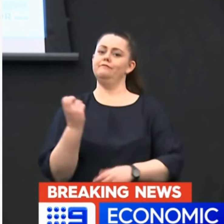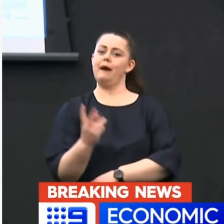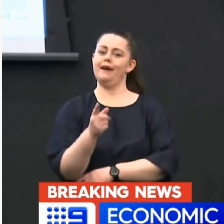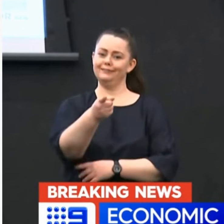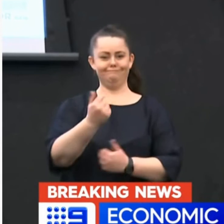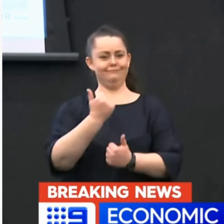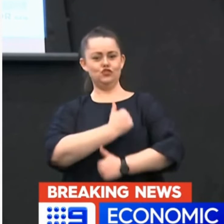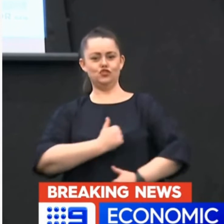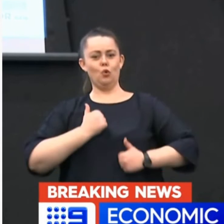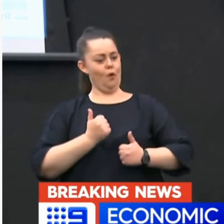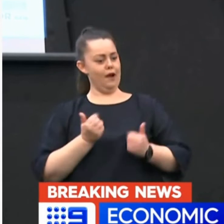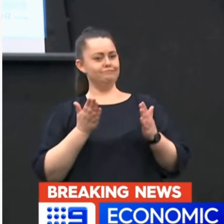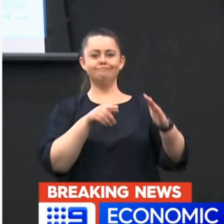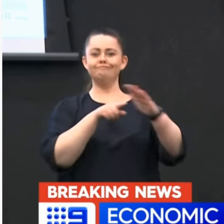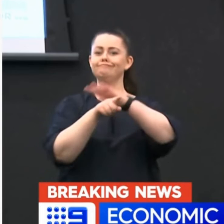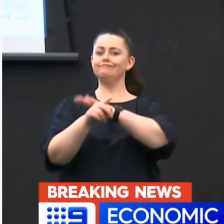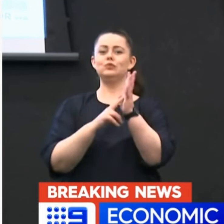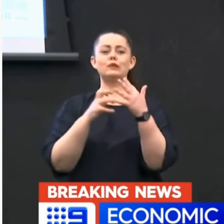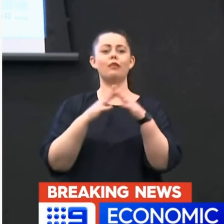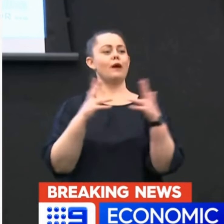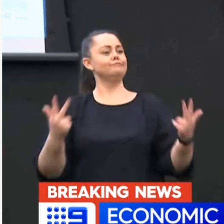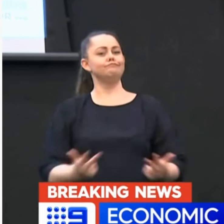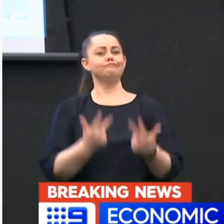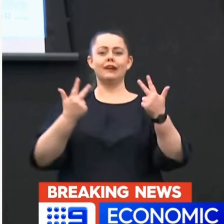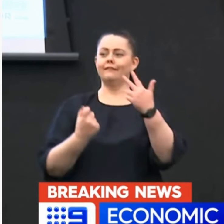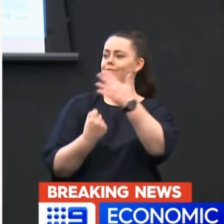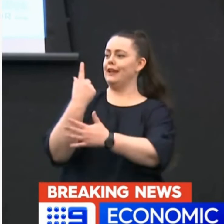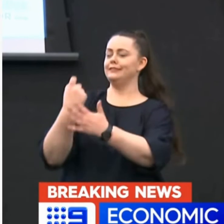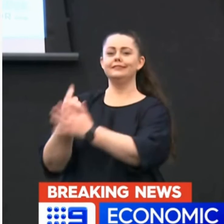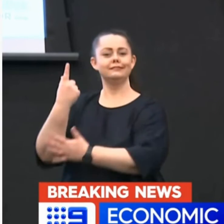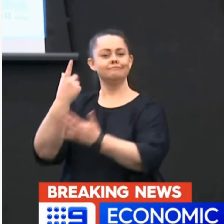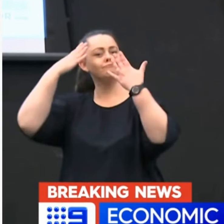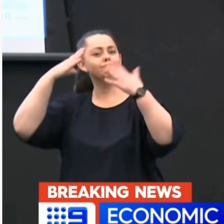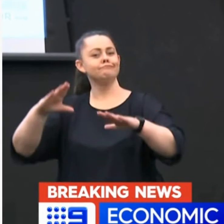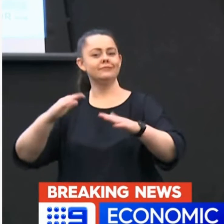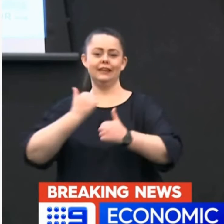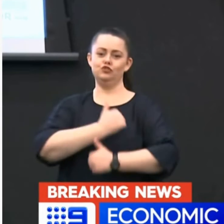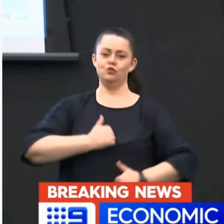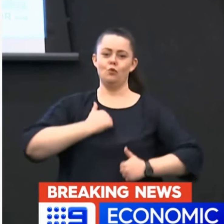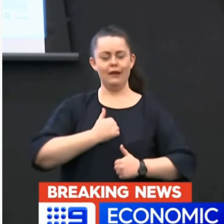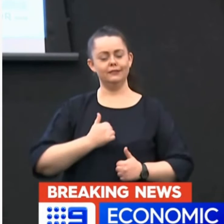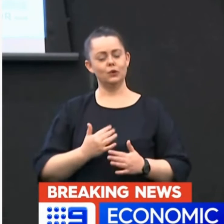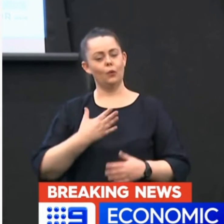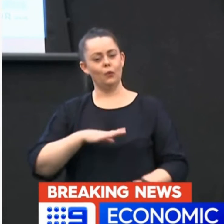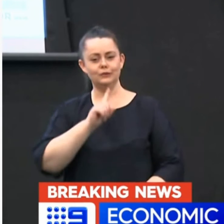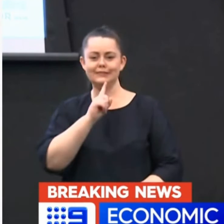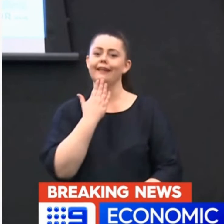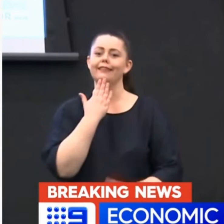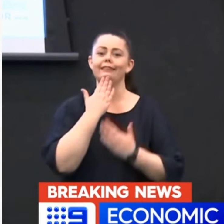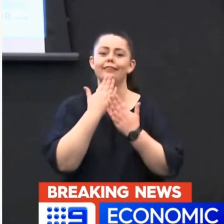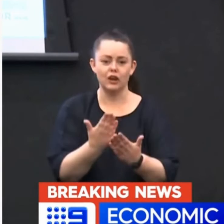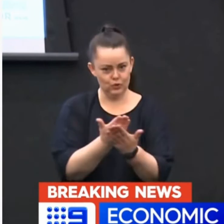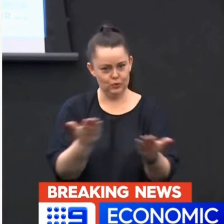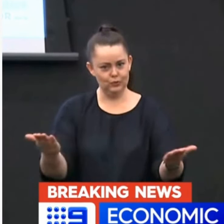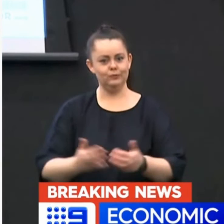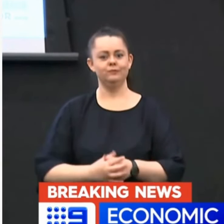and you are really the cornerstones of our success here in our state. We want to thank you for what you've done for our children right across New South Wales,